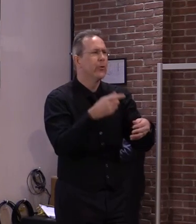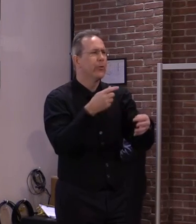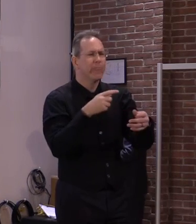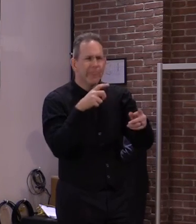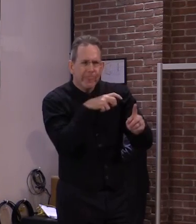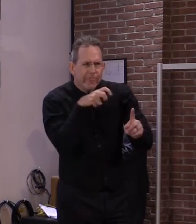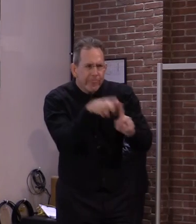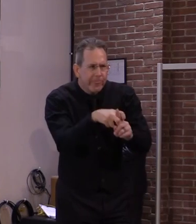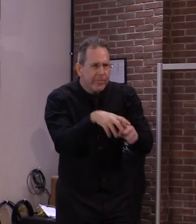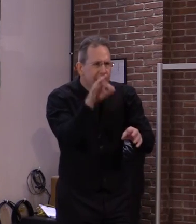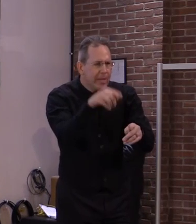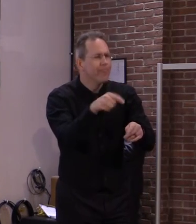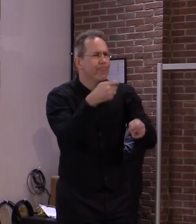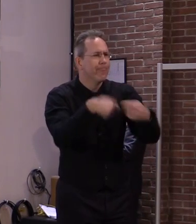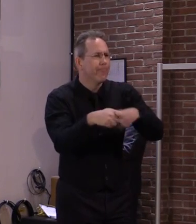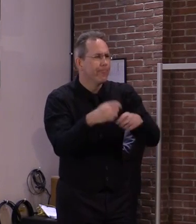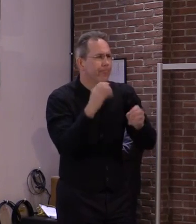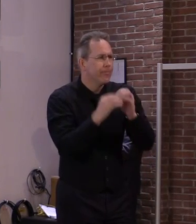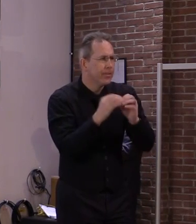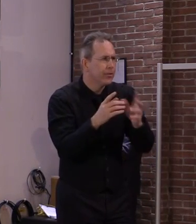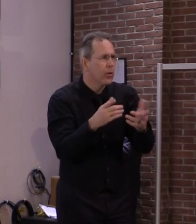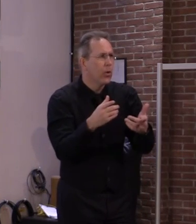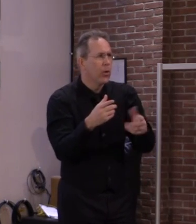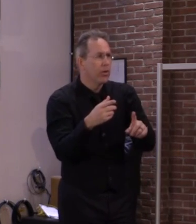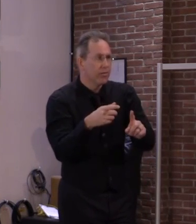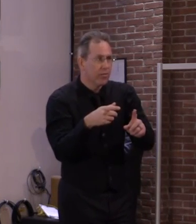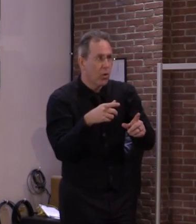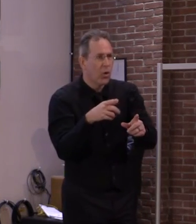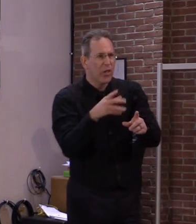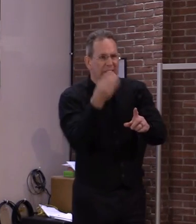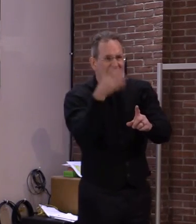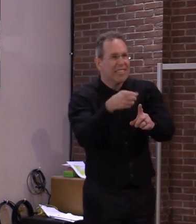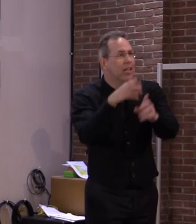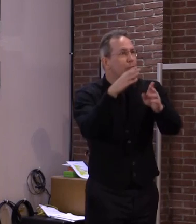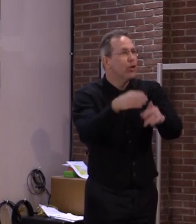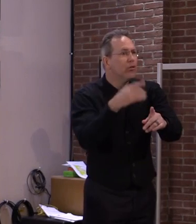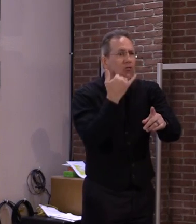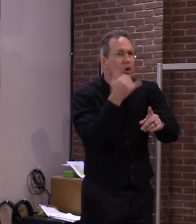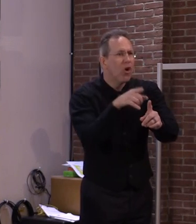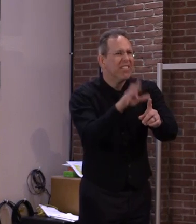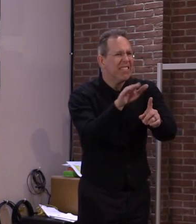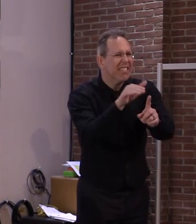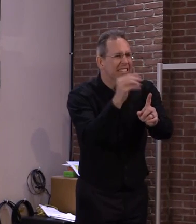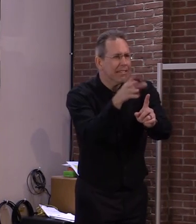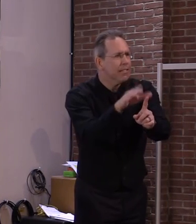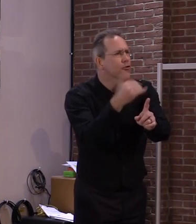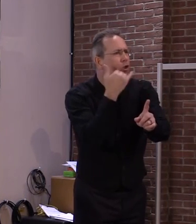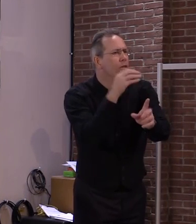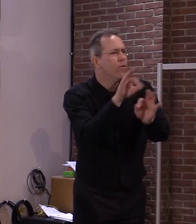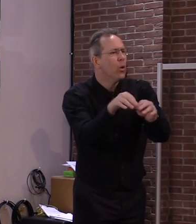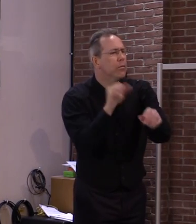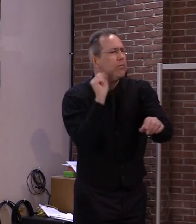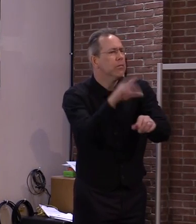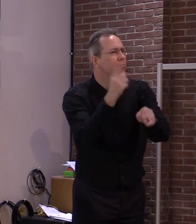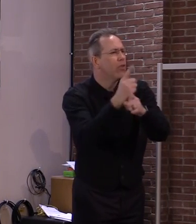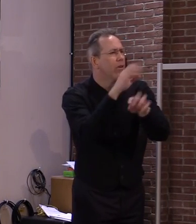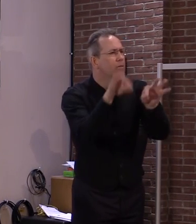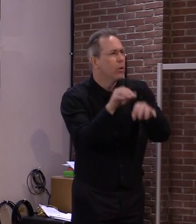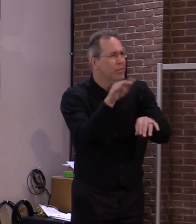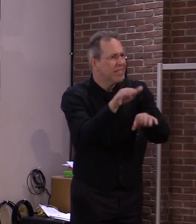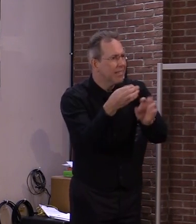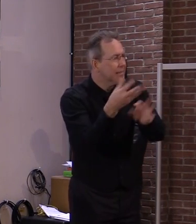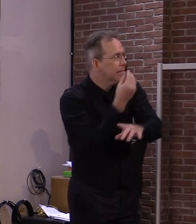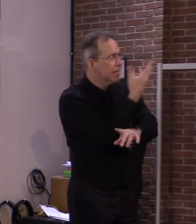ended up. But I'm not aware of any confirmed cases of identity theft related to this